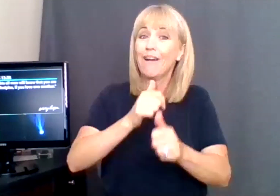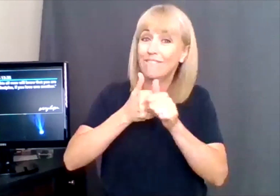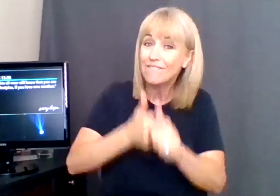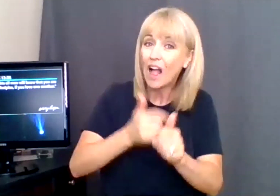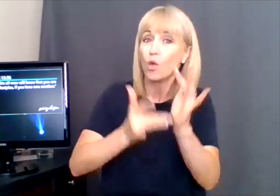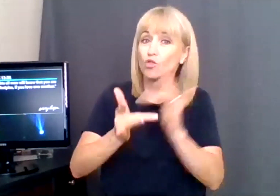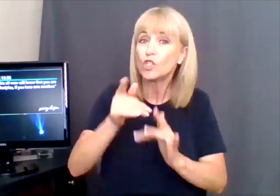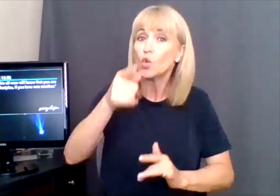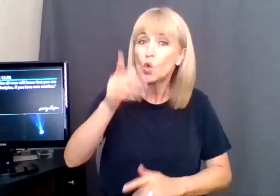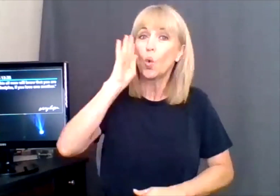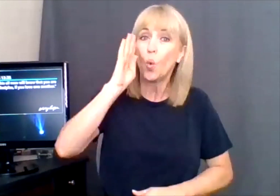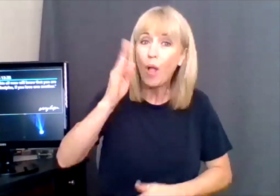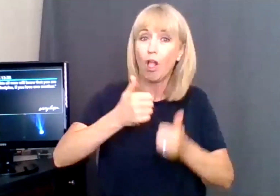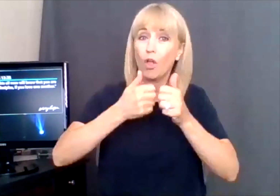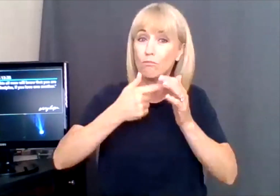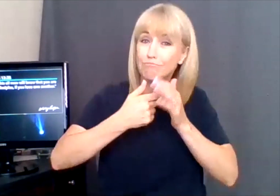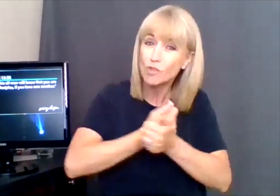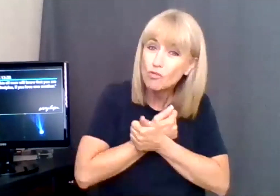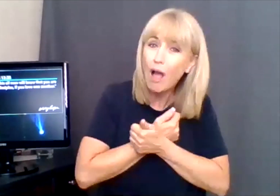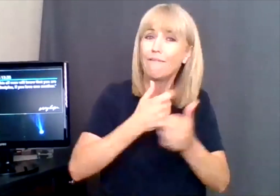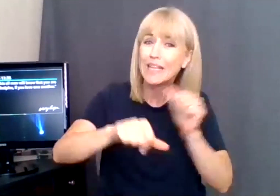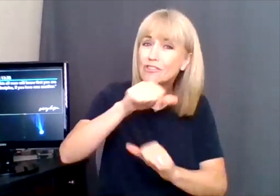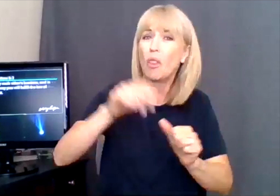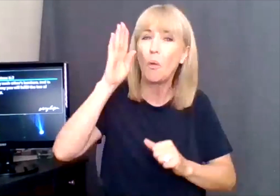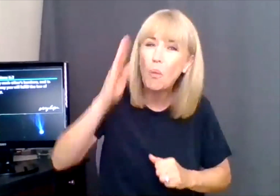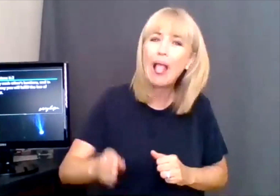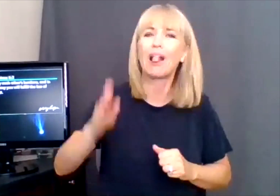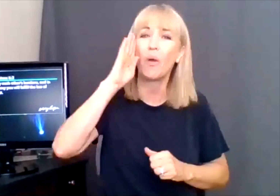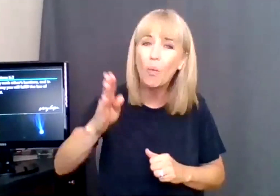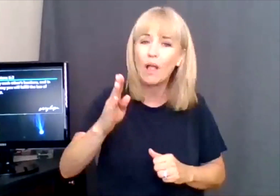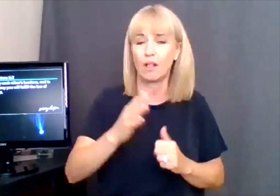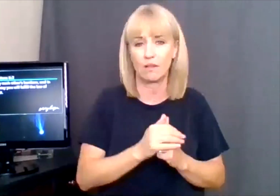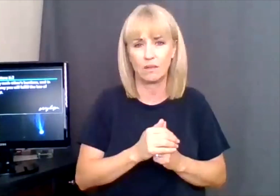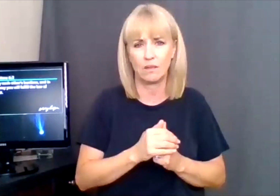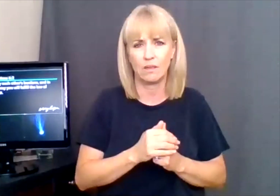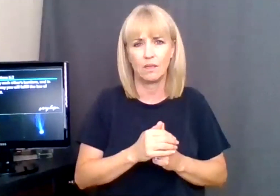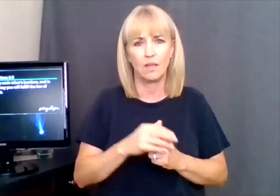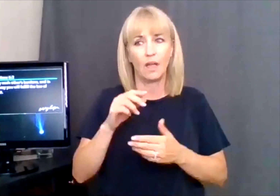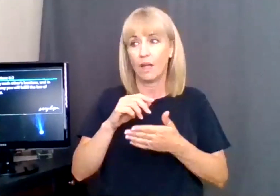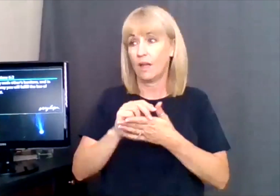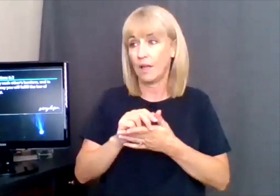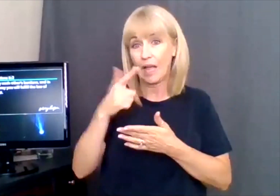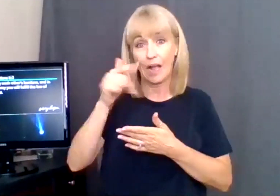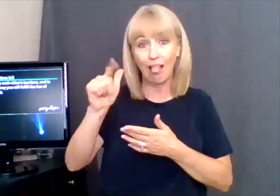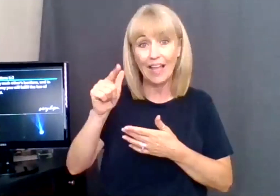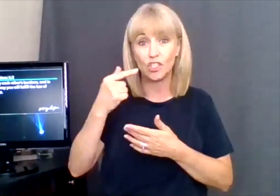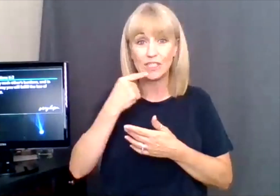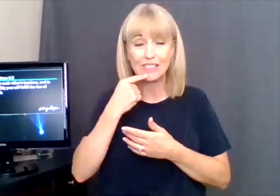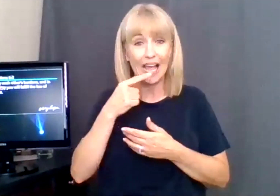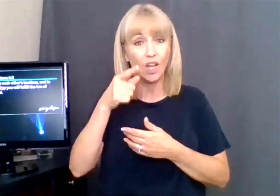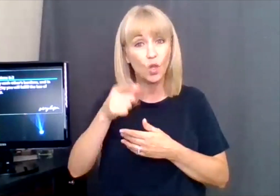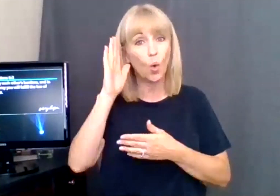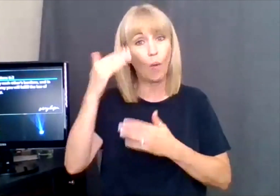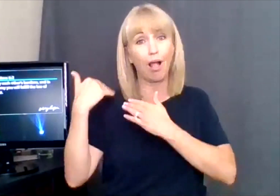another. Paul clarifies this a little bit more. In Galatians chapter 6, verse 2, he says we're to carry each other's burdens in this way.